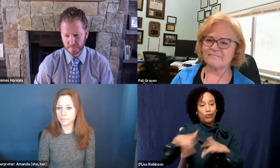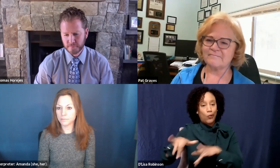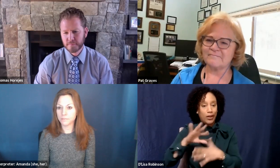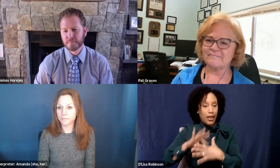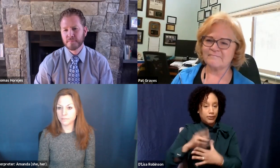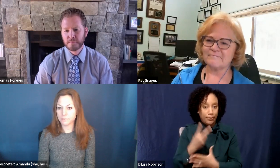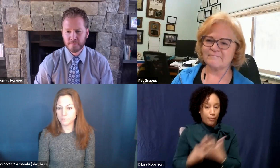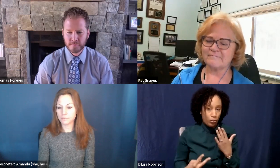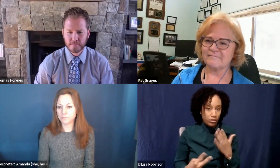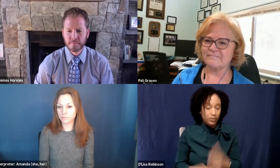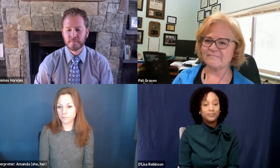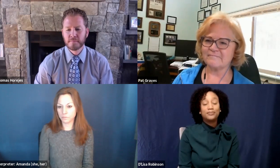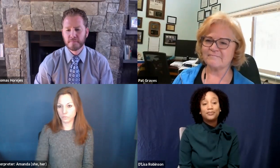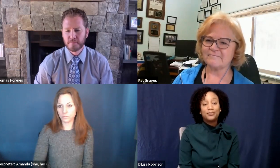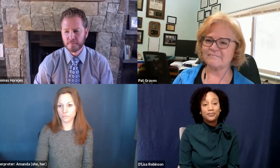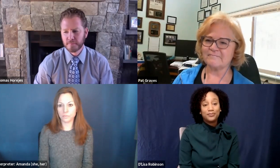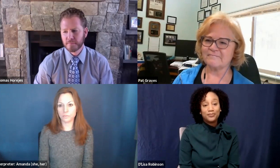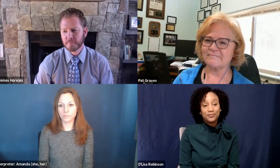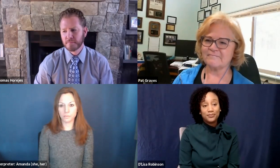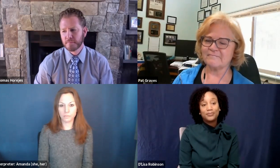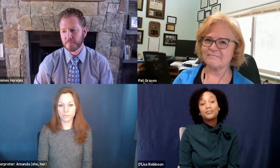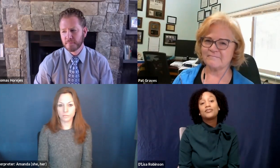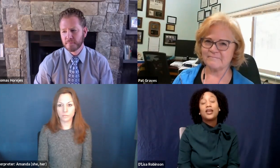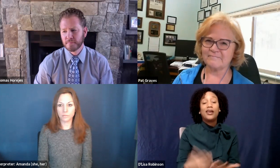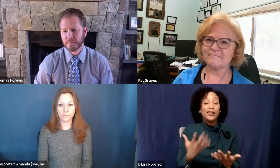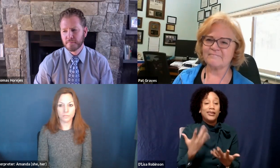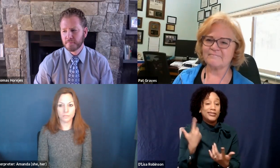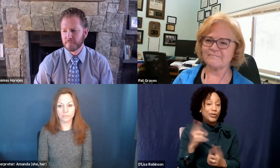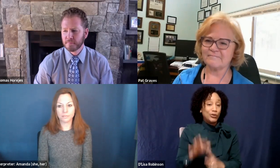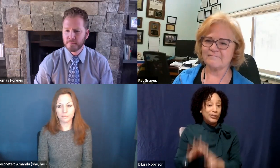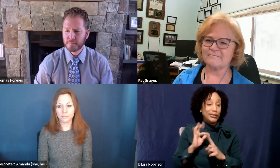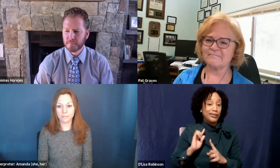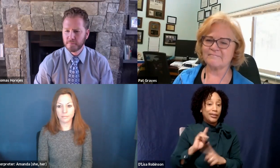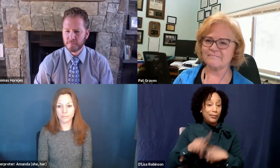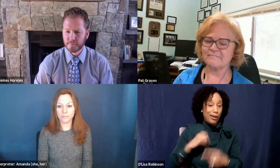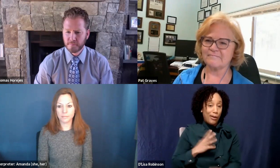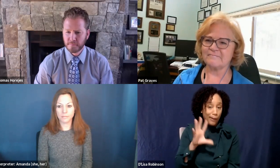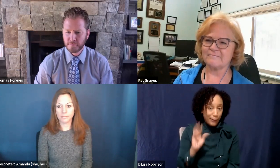services for both live and pre-recorded content.